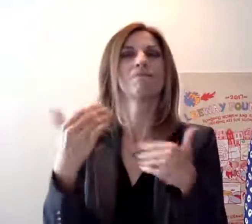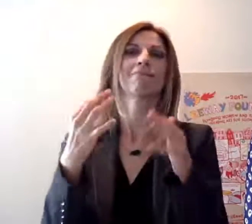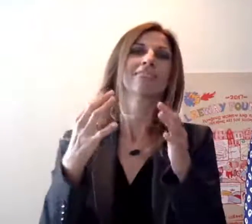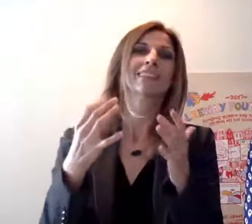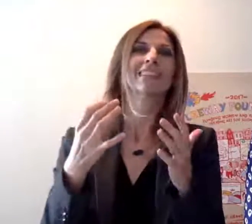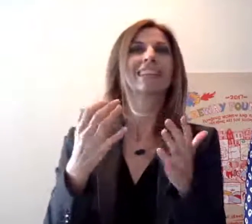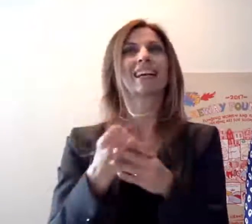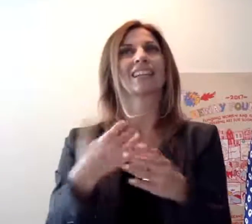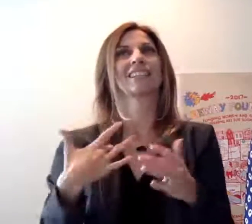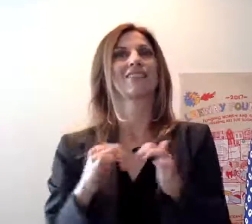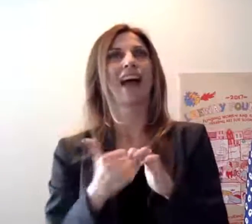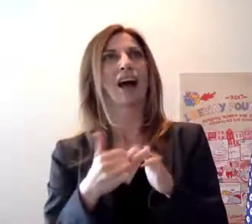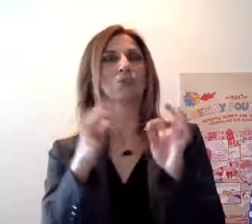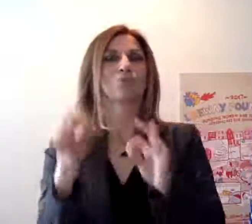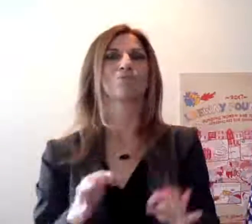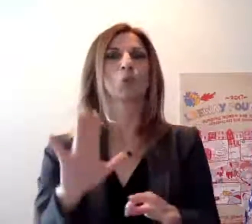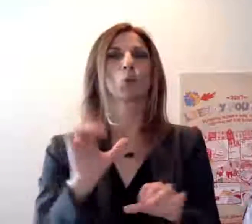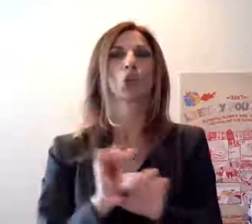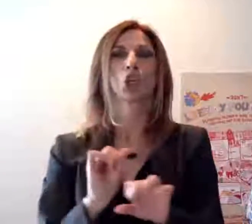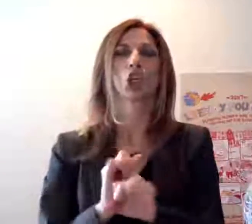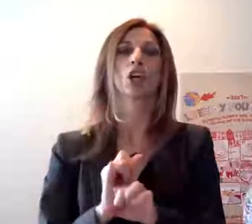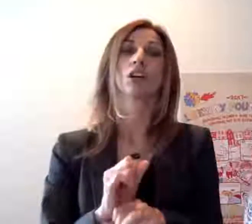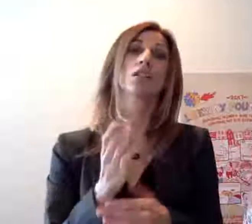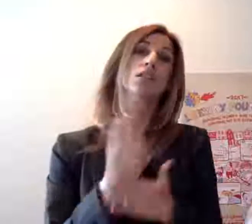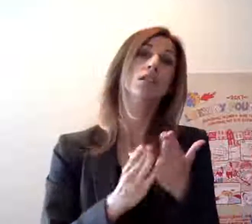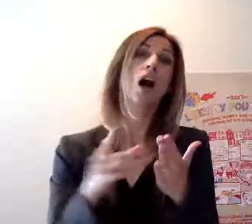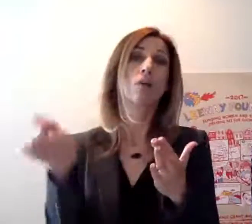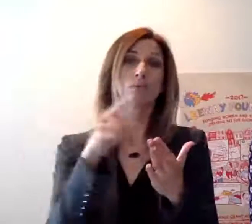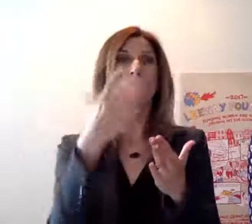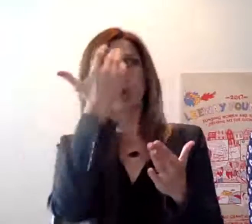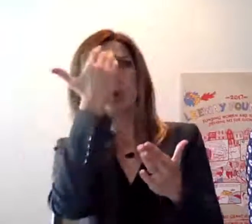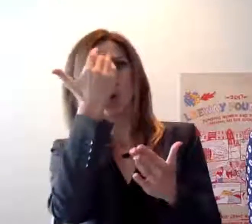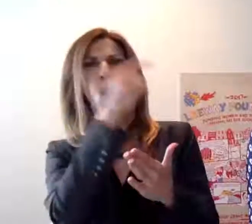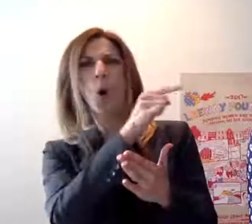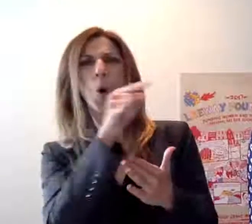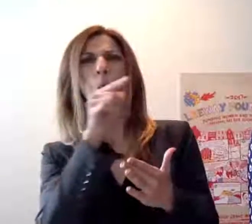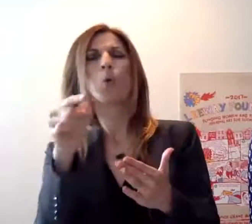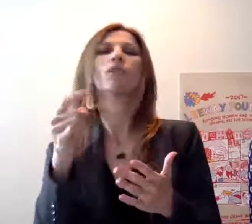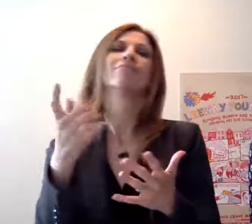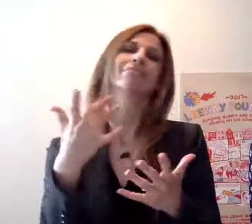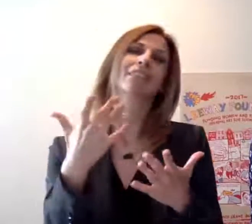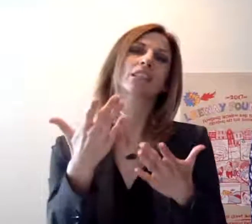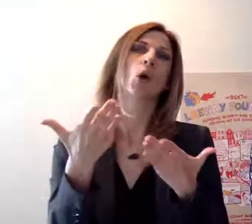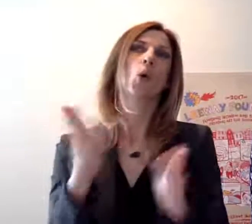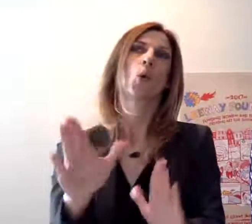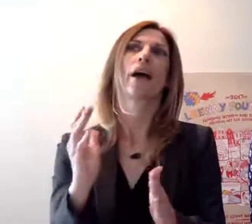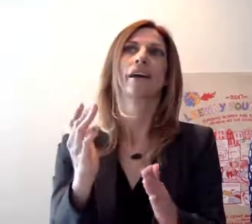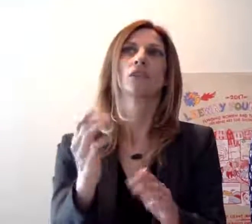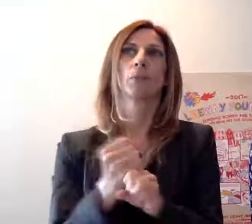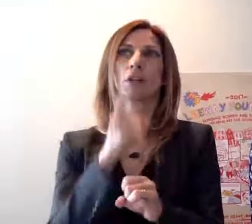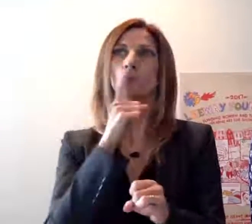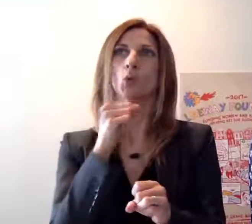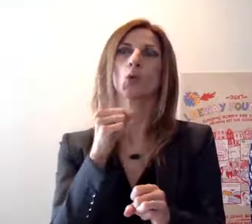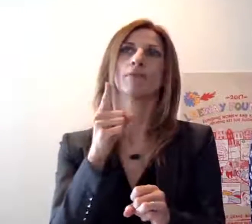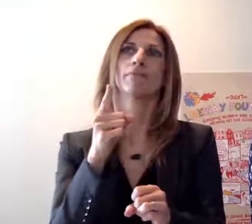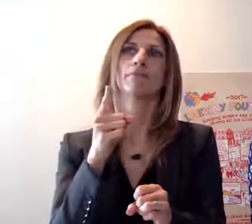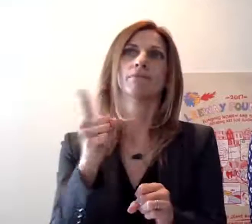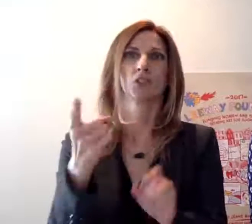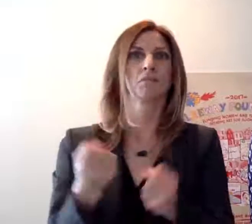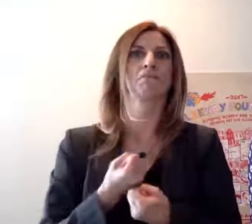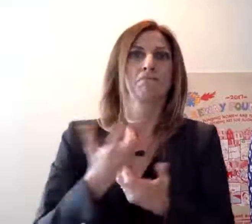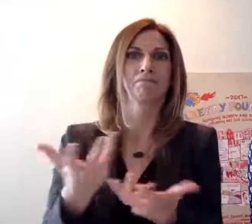work. And even for those of you that we know and have been in community with, it's a way to just make sure that you're really conveying the breadth